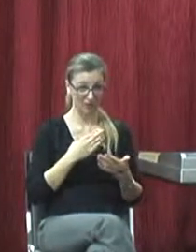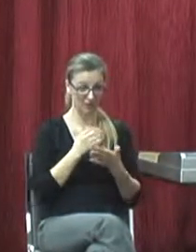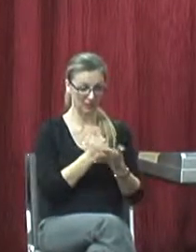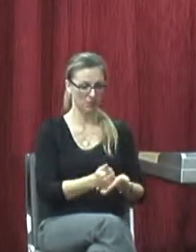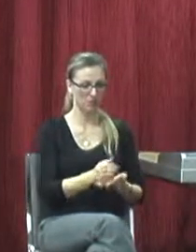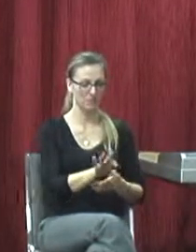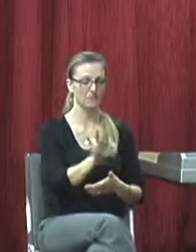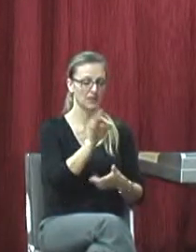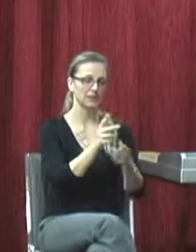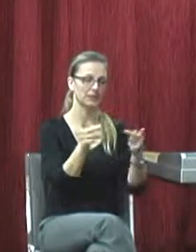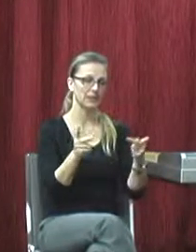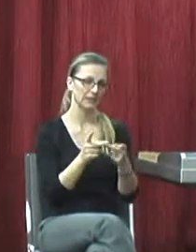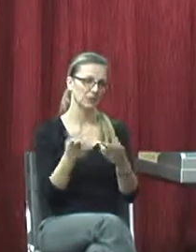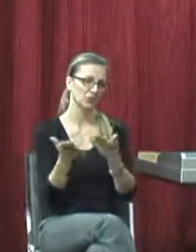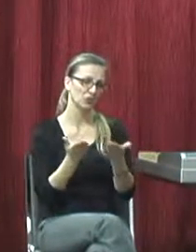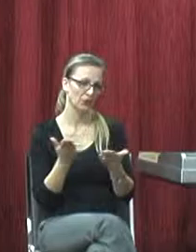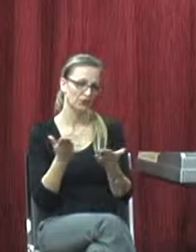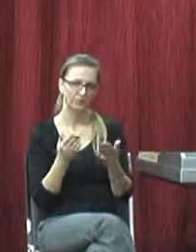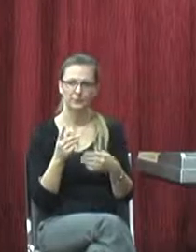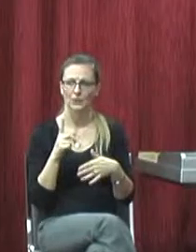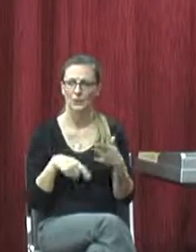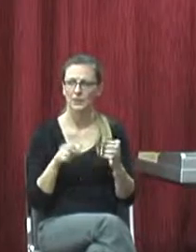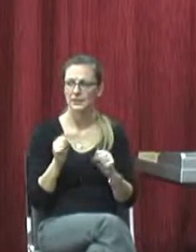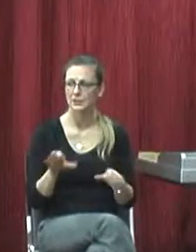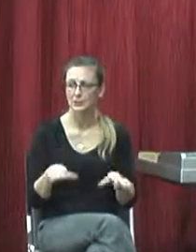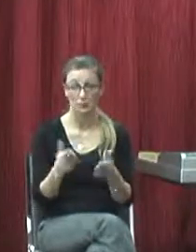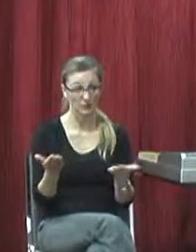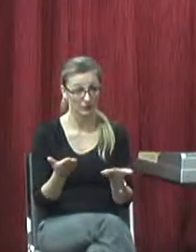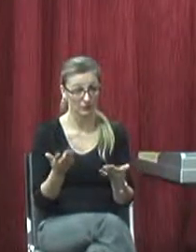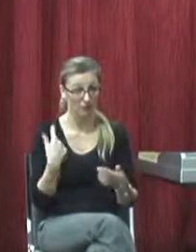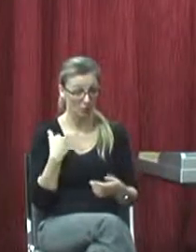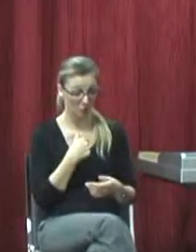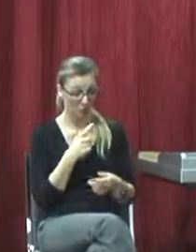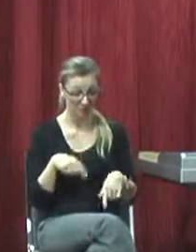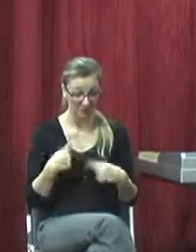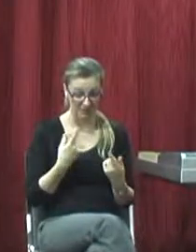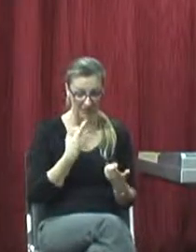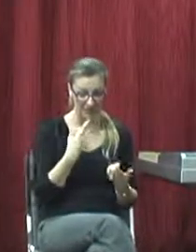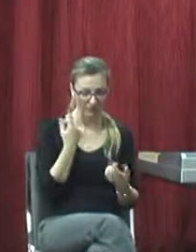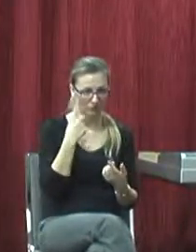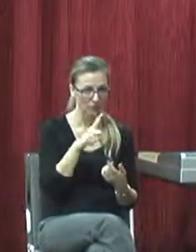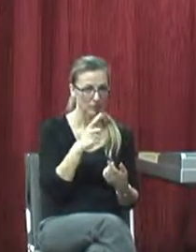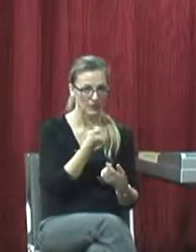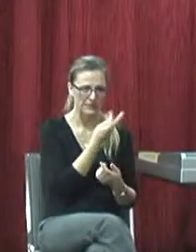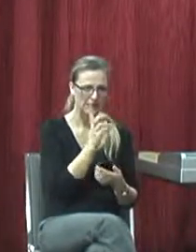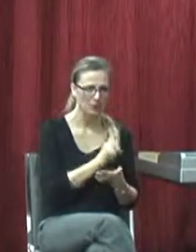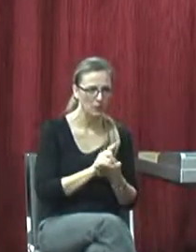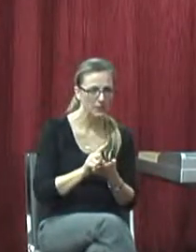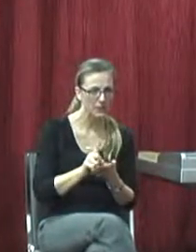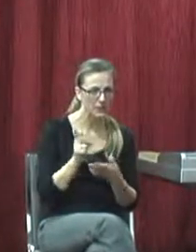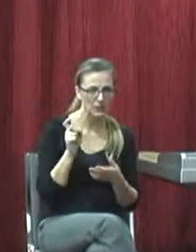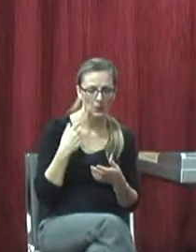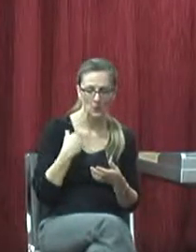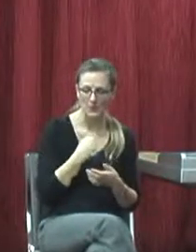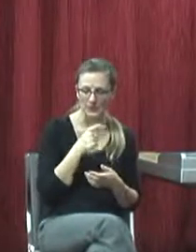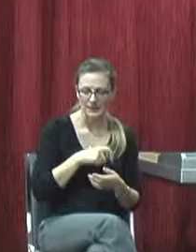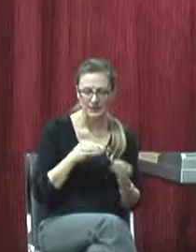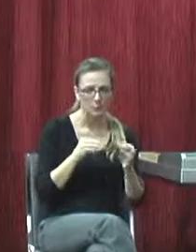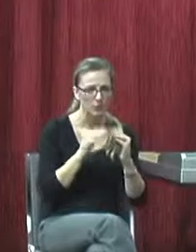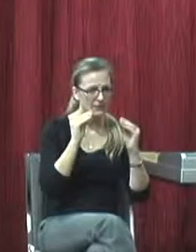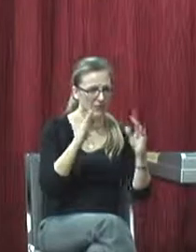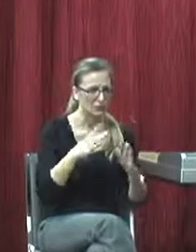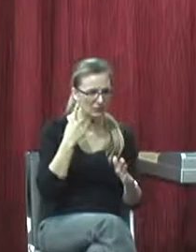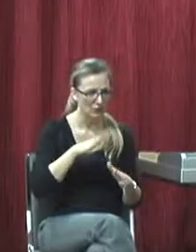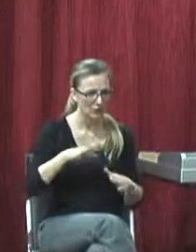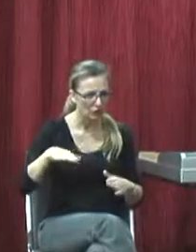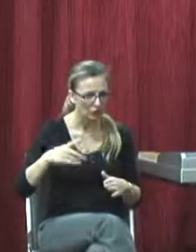find a place to serve. So what can you do here? Well, we've been saying for weeks, we need more teachers for the children.